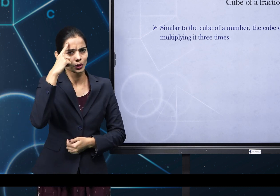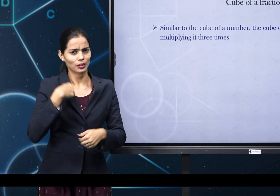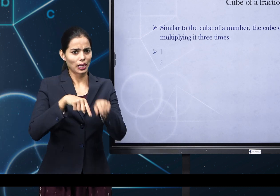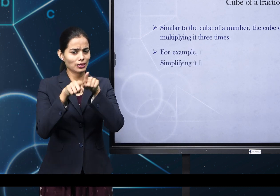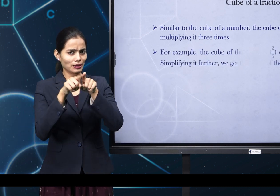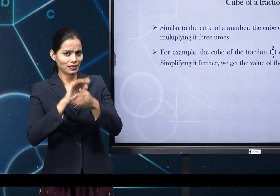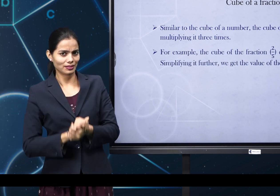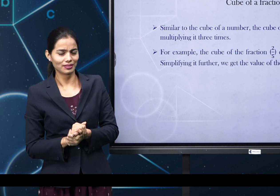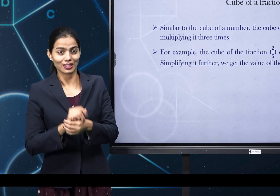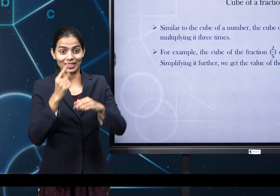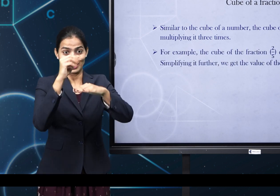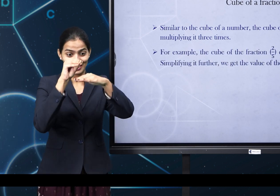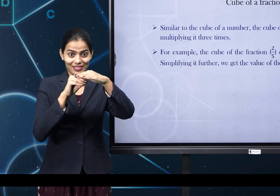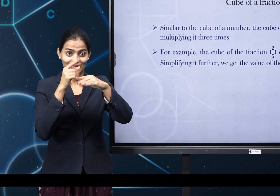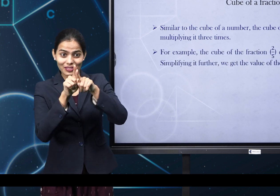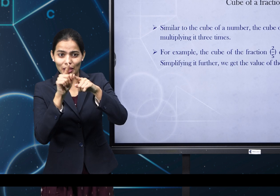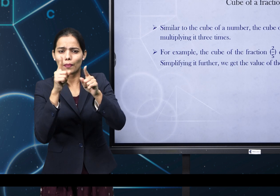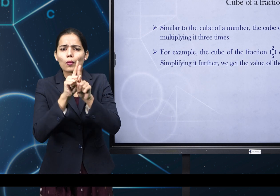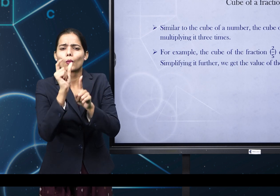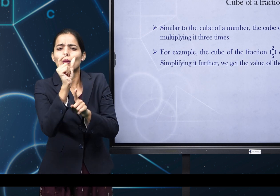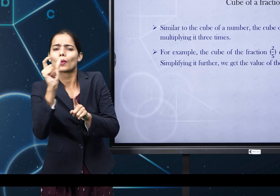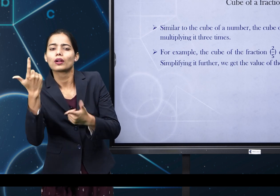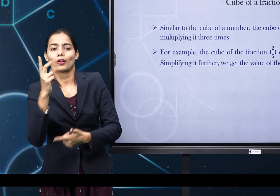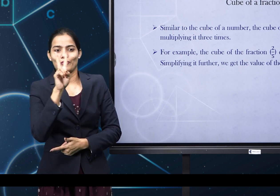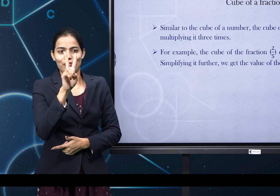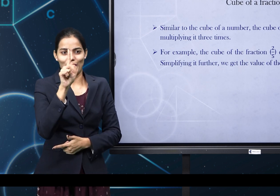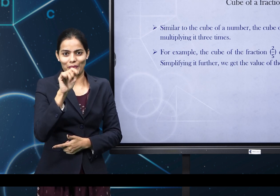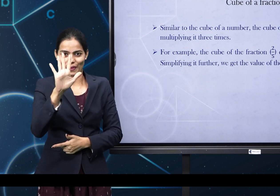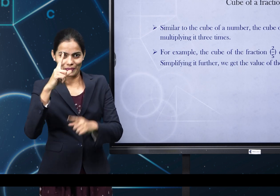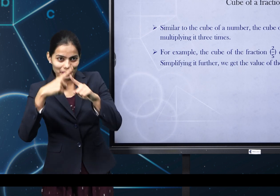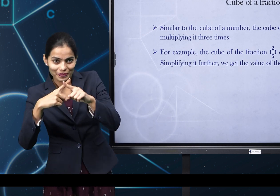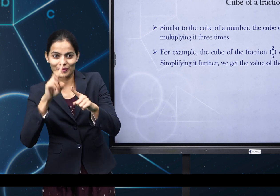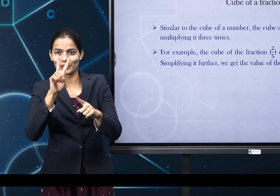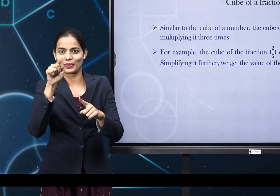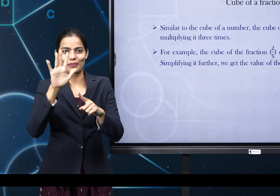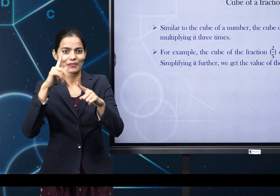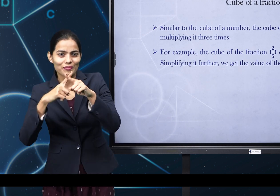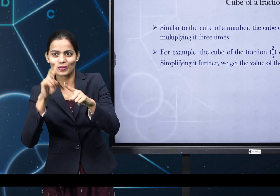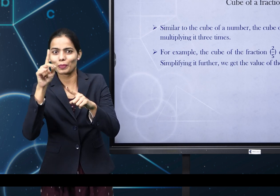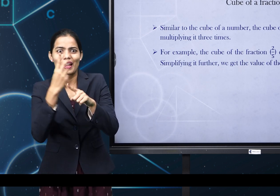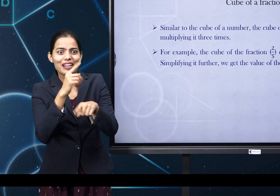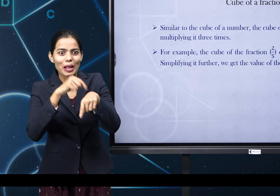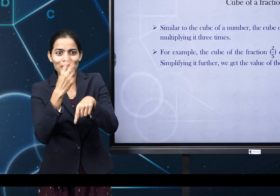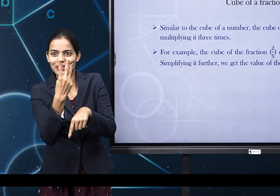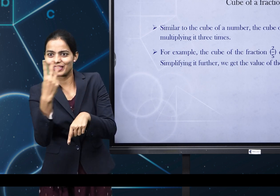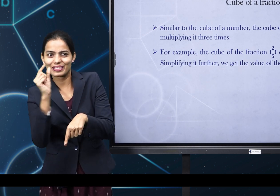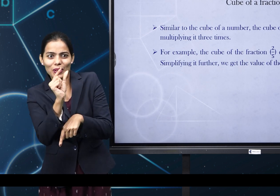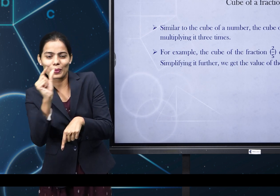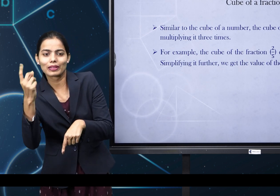For example, the cube of the fraction 2 by 5 can be written as 2 by 5 into 2 by